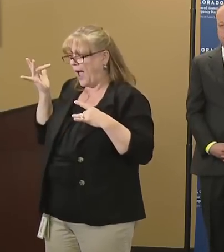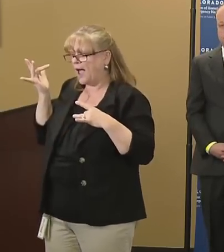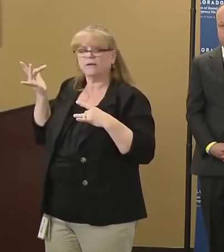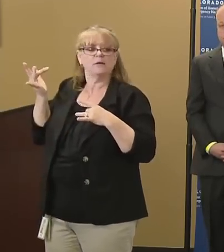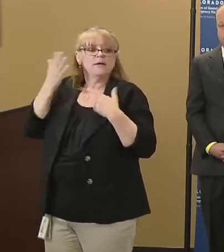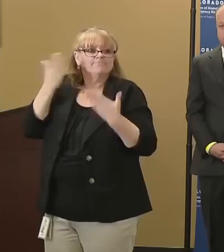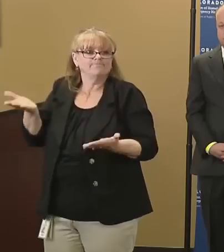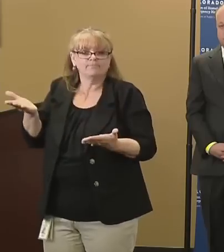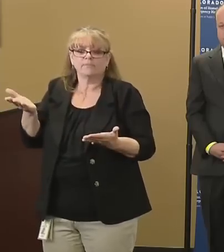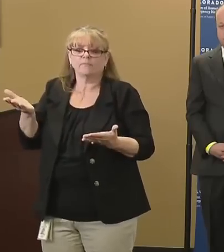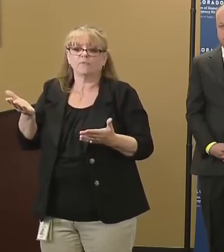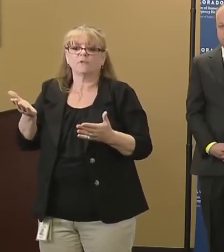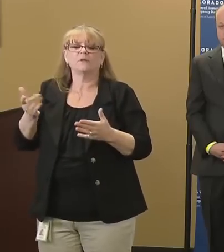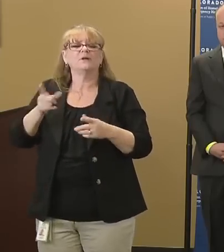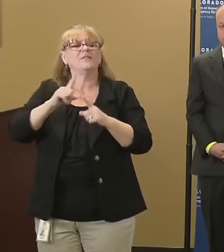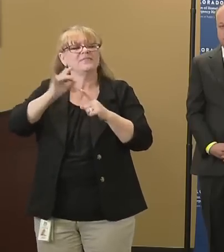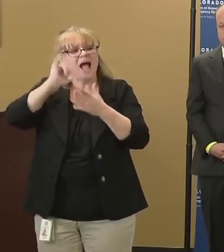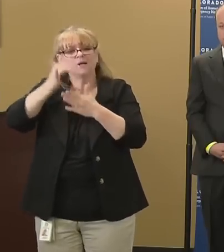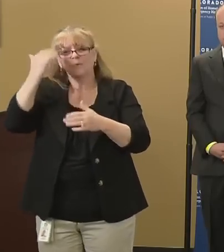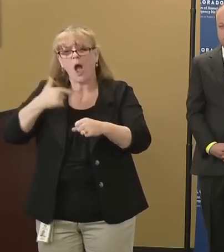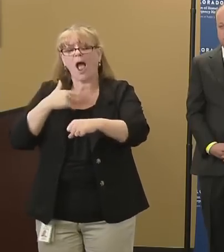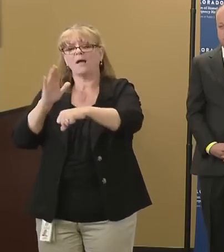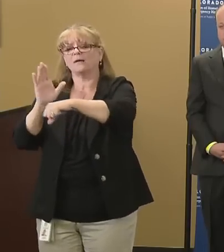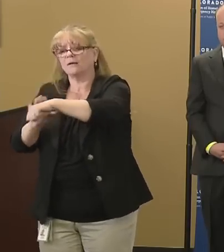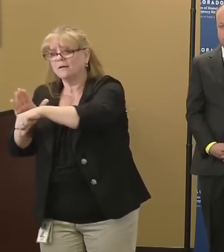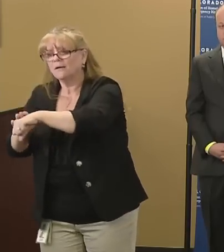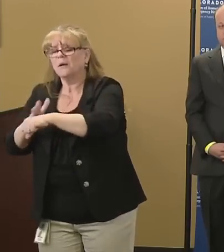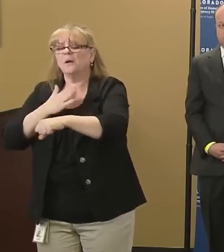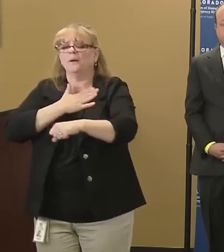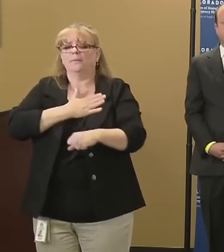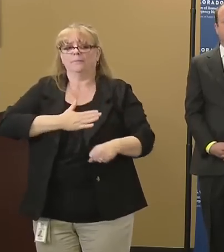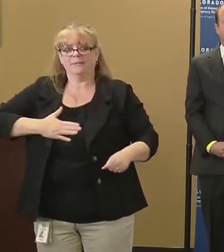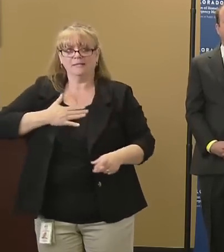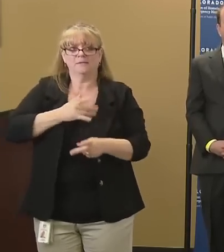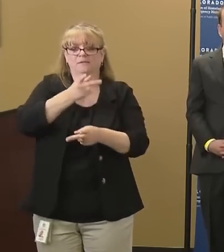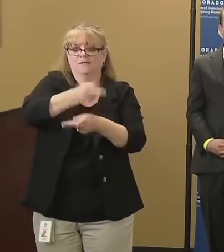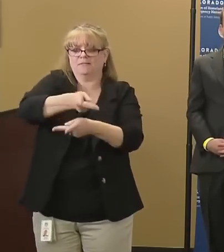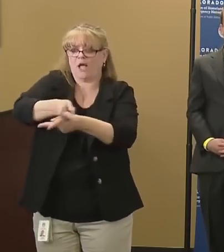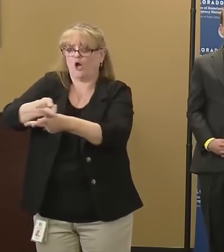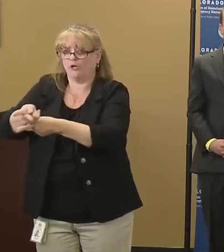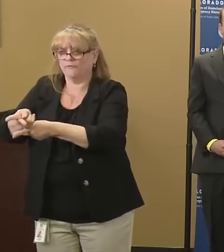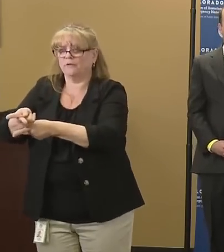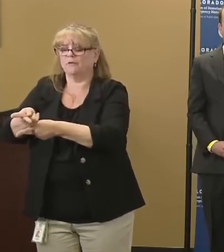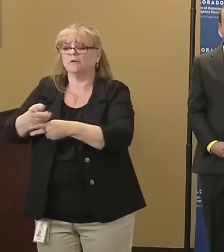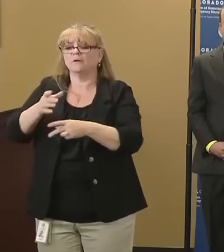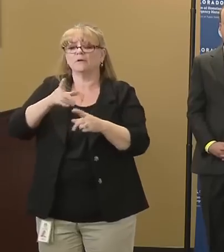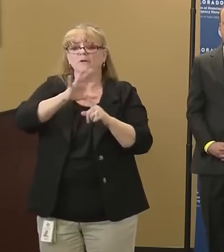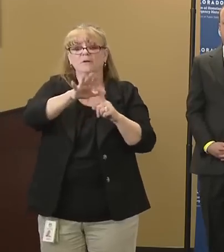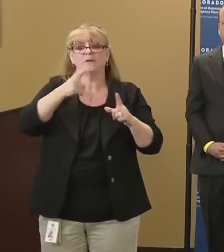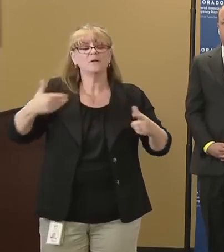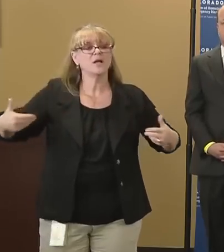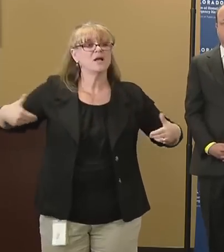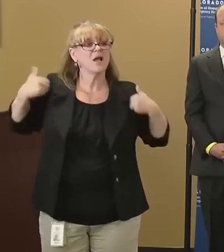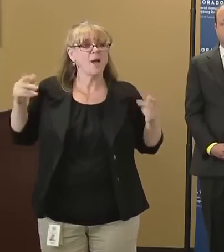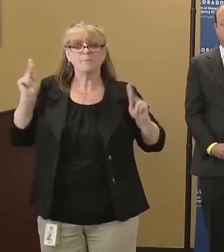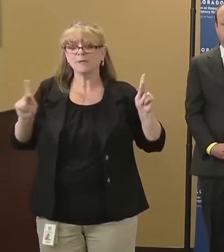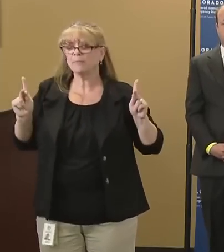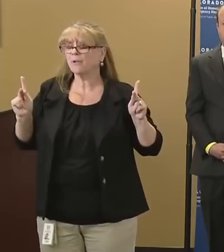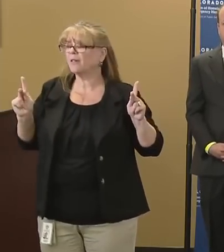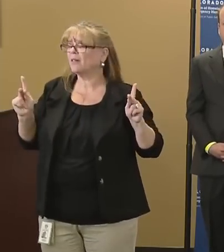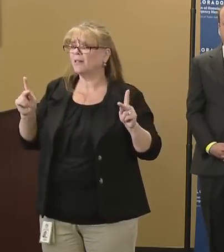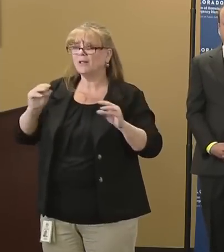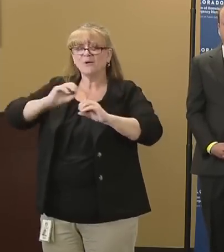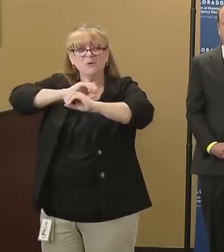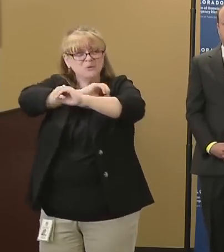take precautions, because there are younger people that were otherwise healthy, that didn't have medical conditions, that contracted